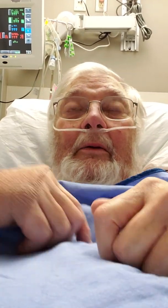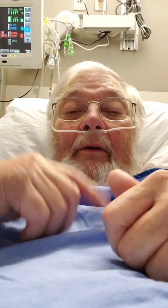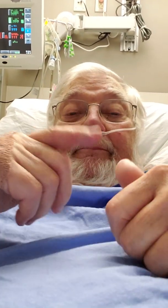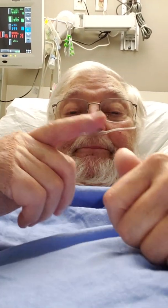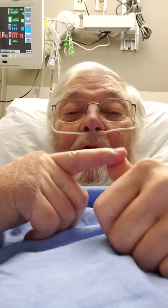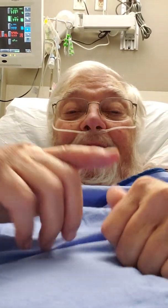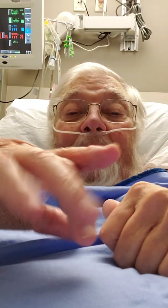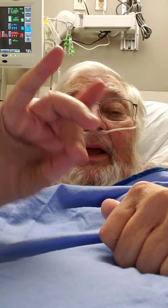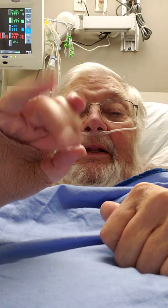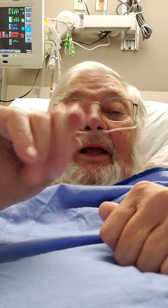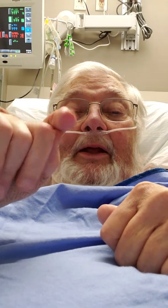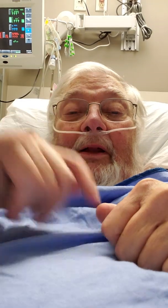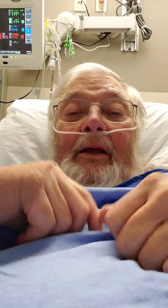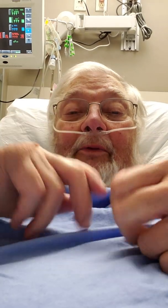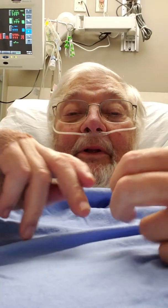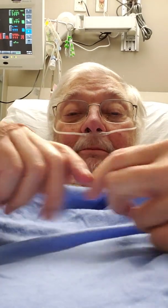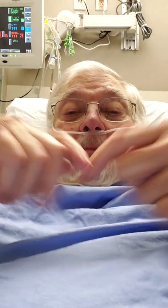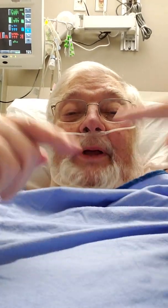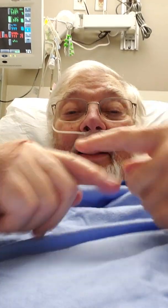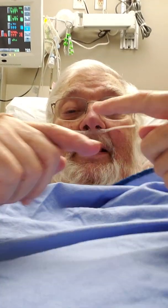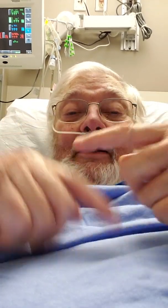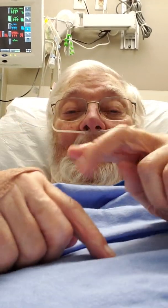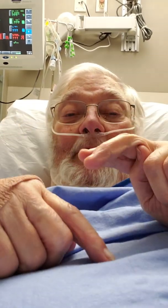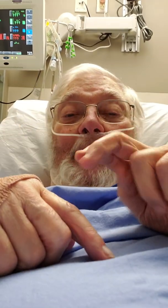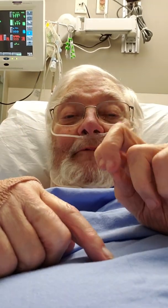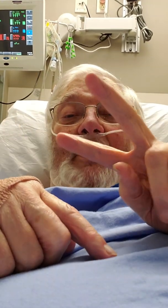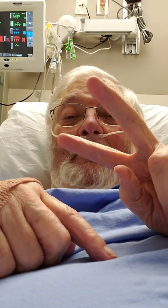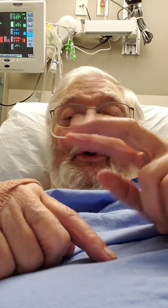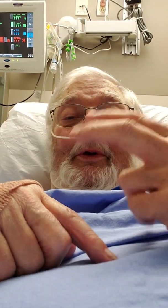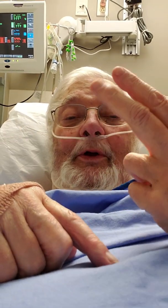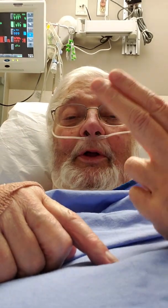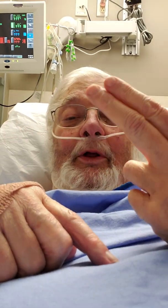I first found out I was in pain November